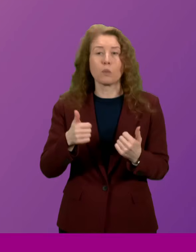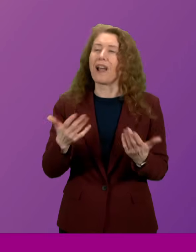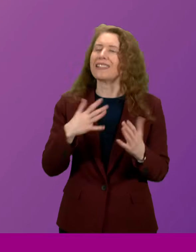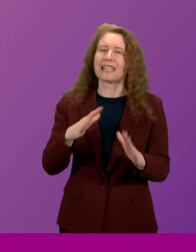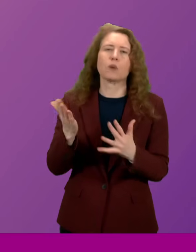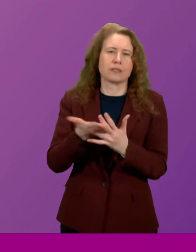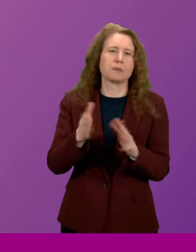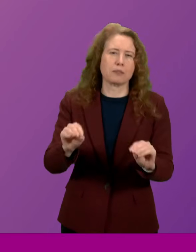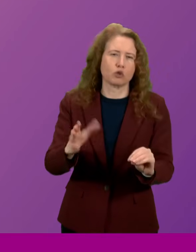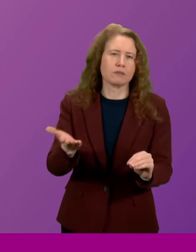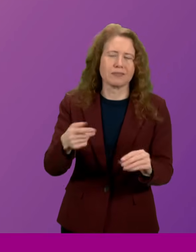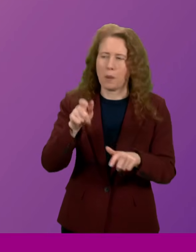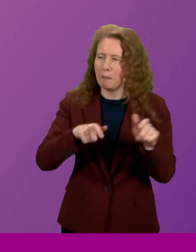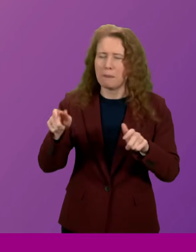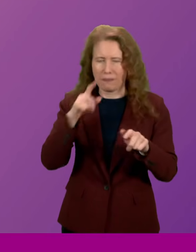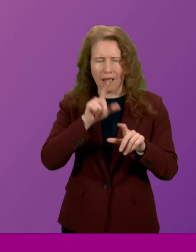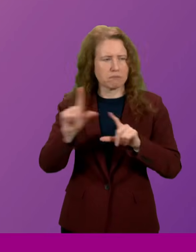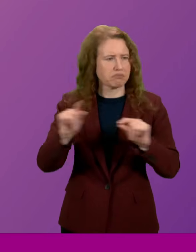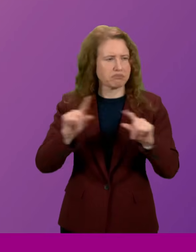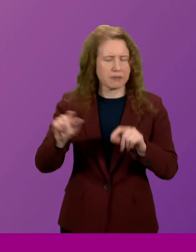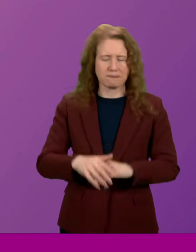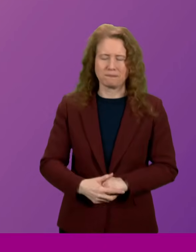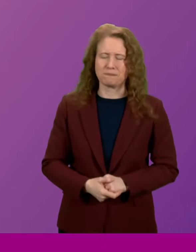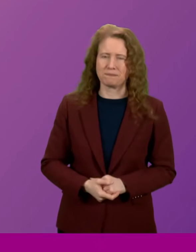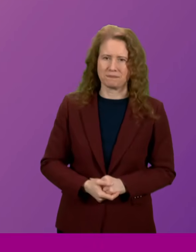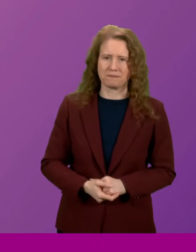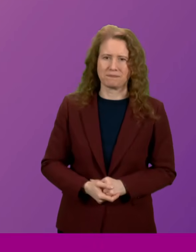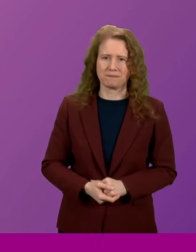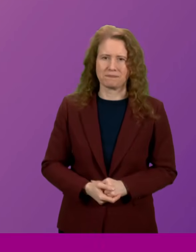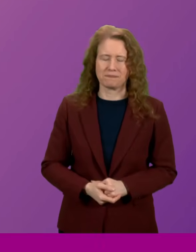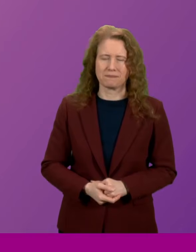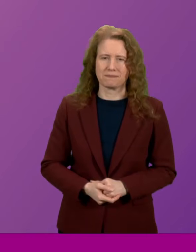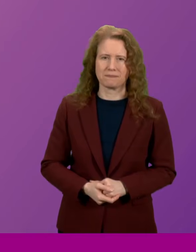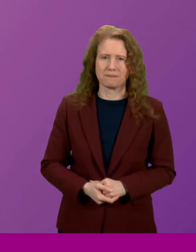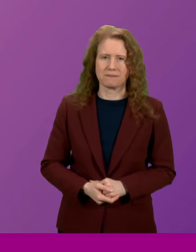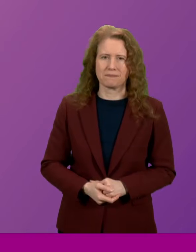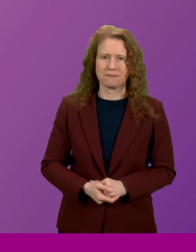a short suspension to allow those in the chamber and in the public gallery who wish to leave to do so.